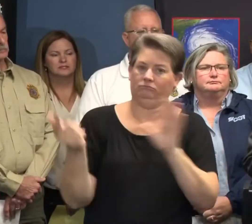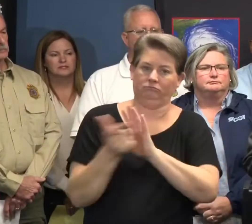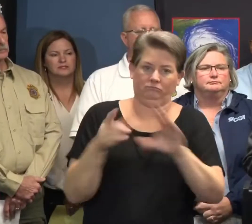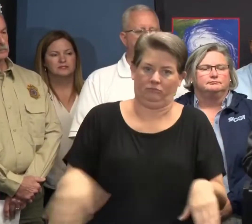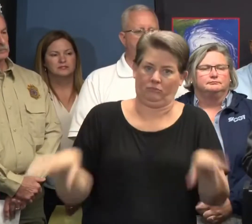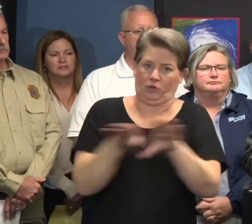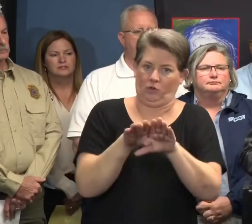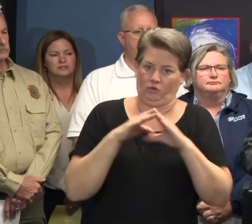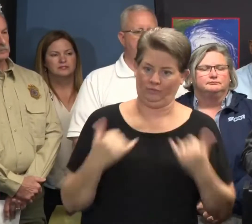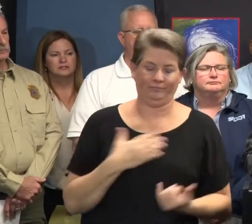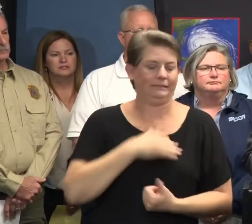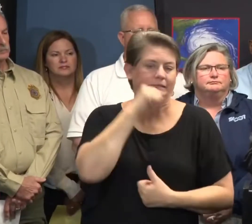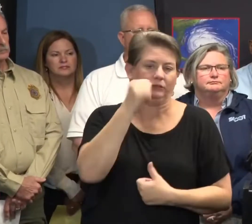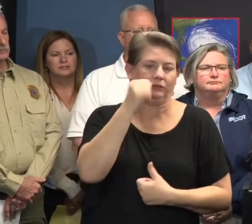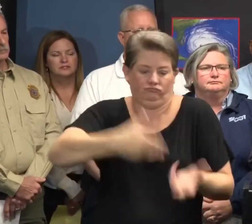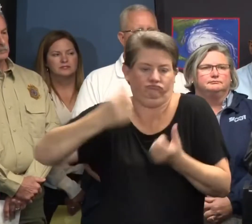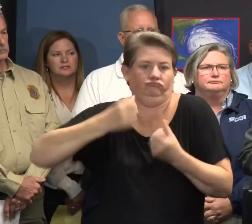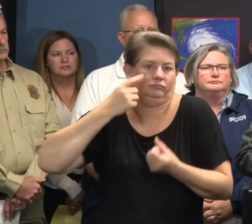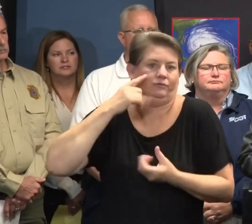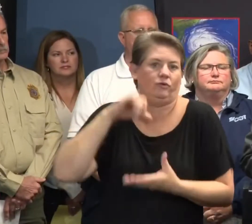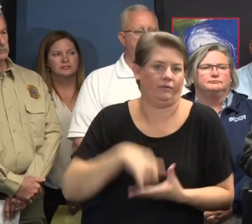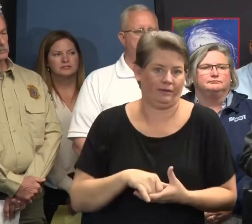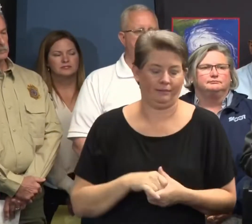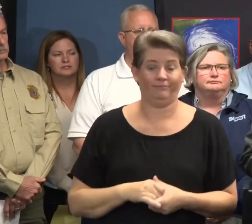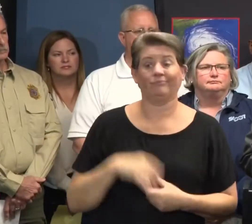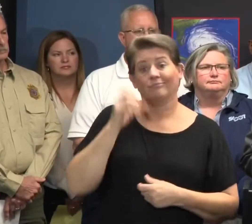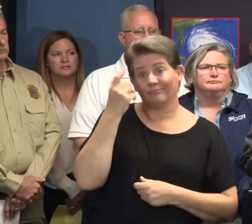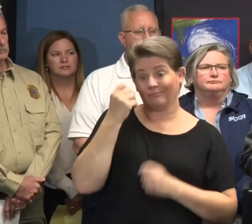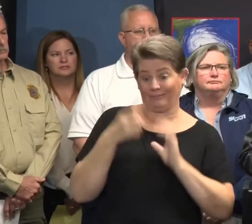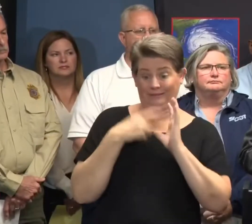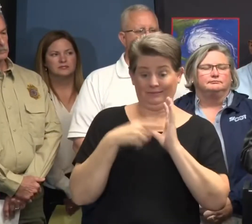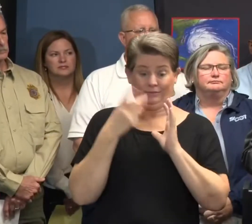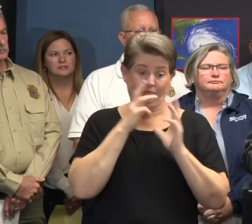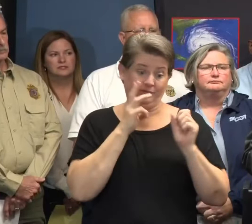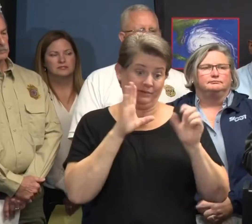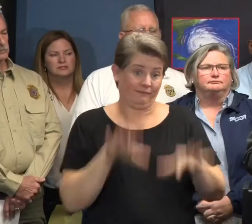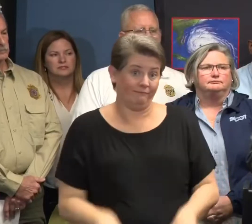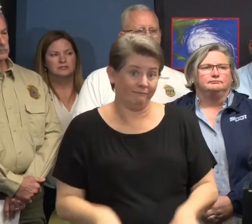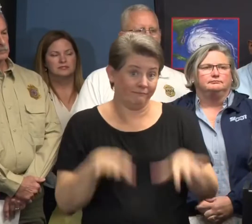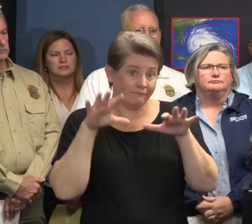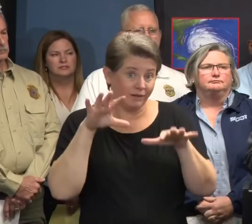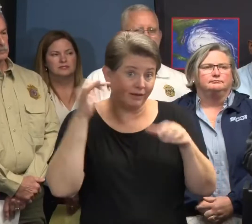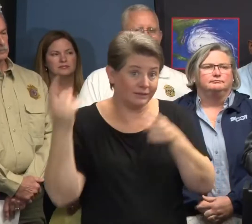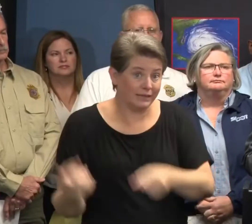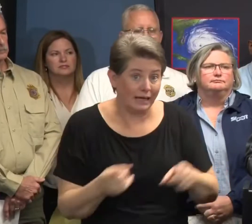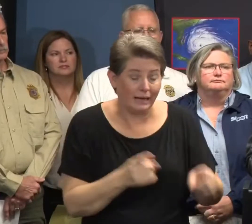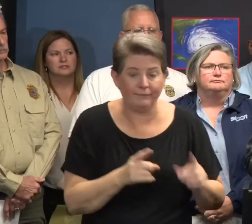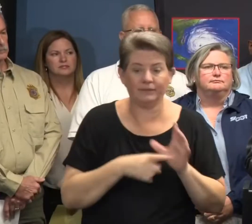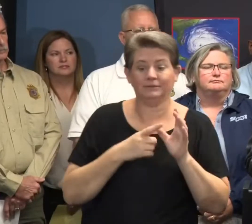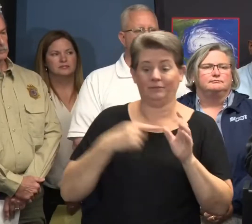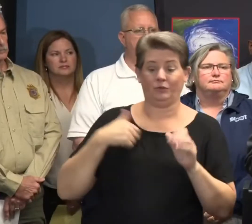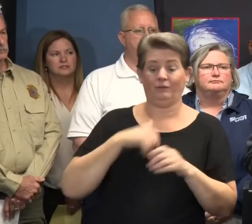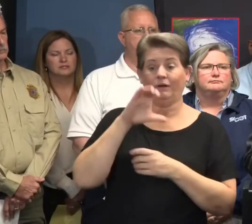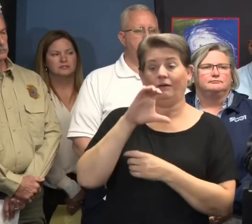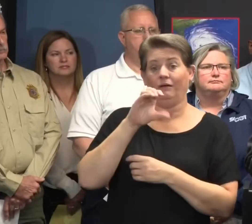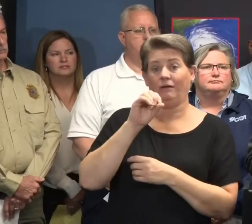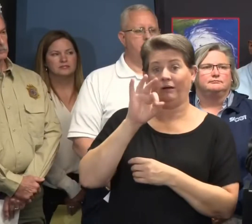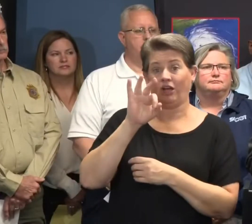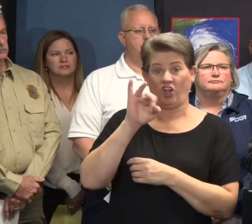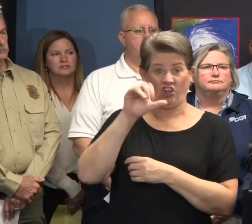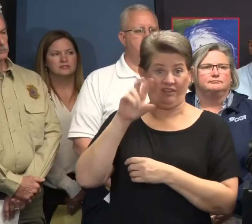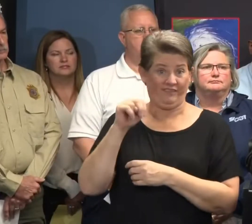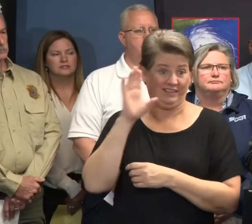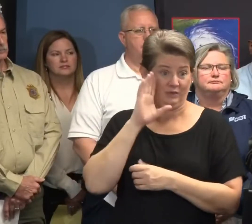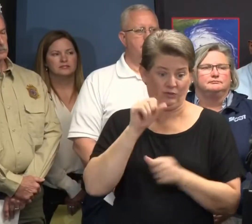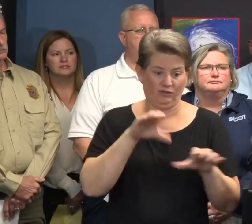shellfish right now. And finally, sometimes when we have flooding like this, we can have coffins float to the surface. I know that doesn't sound